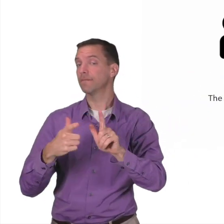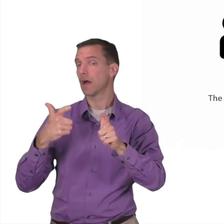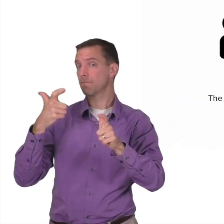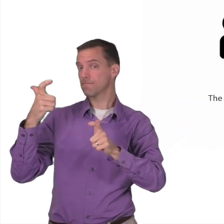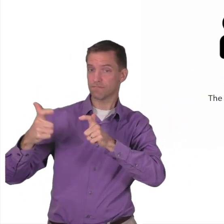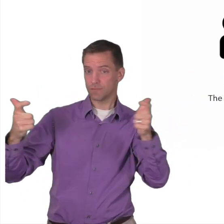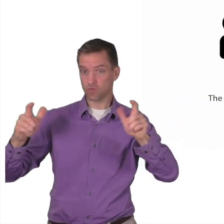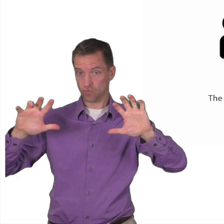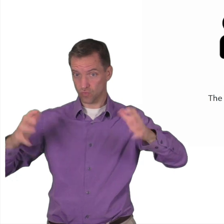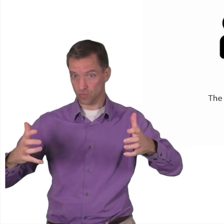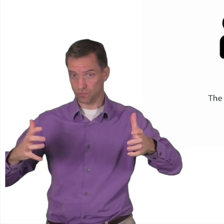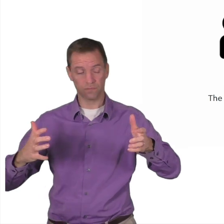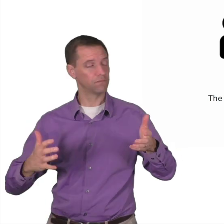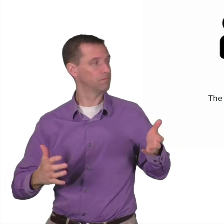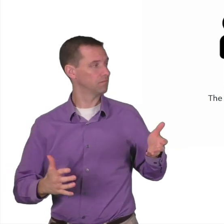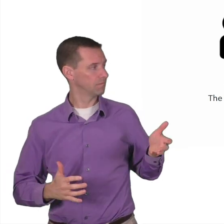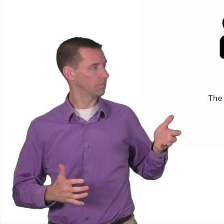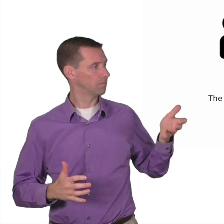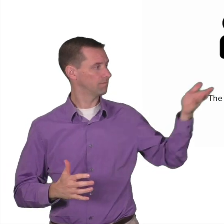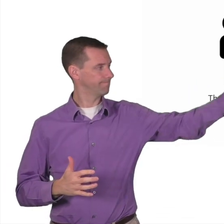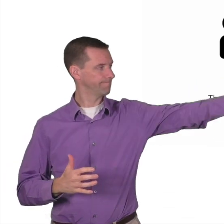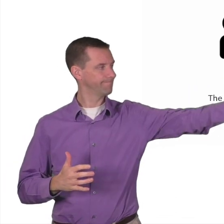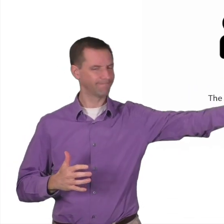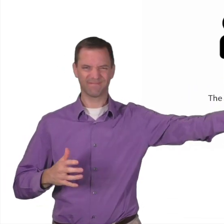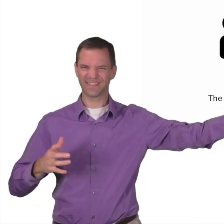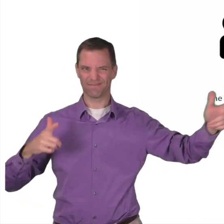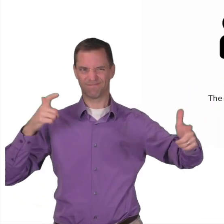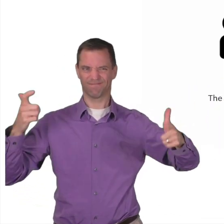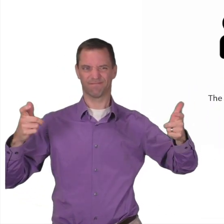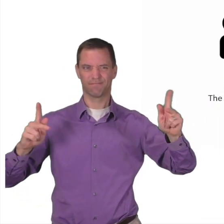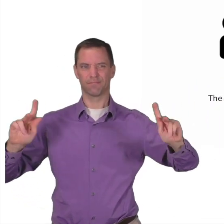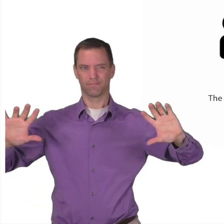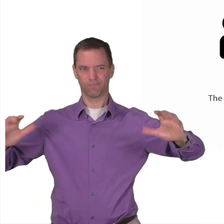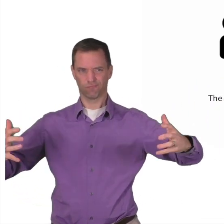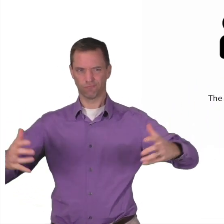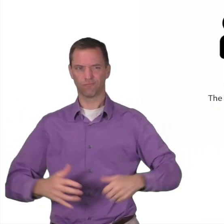typically represents a larger group called the population.